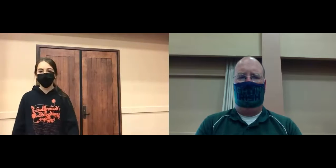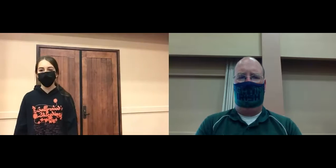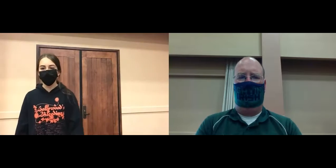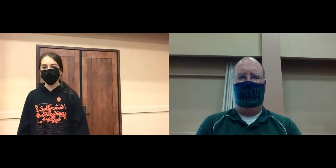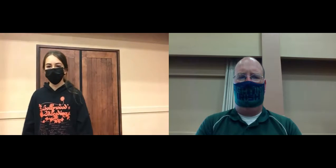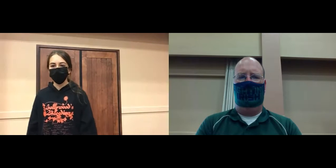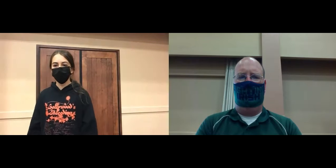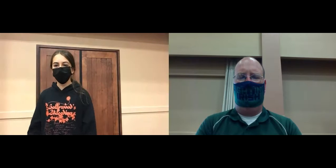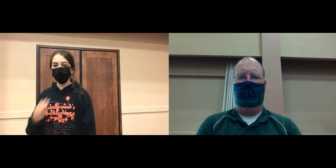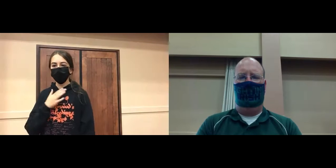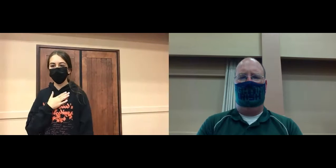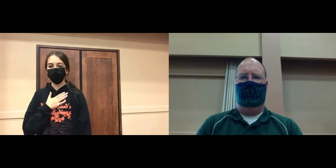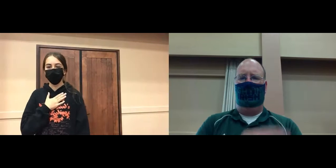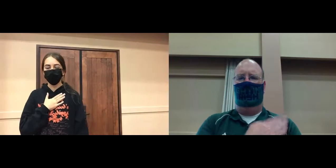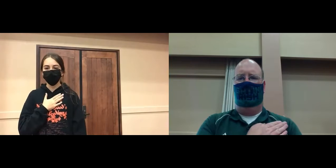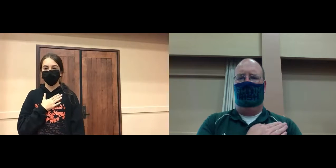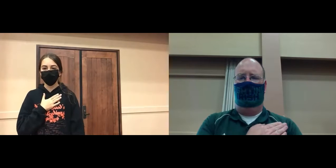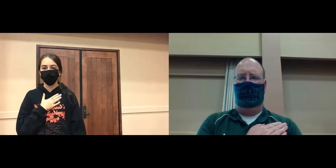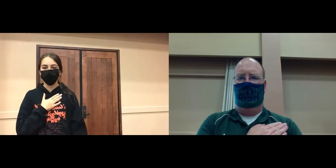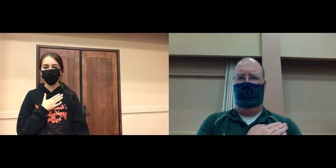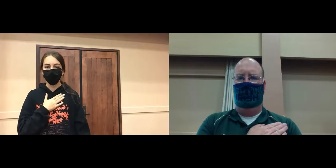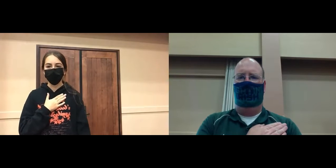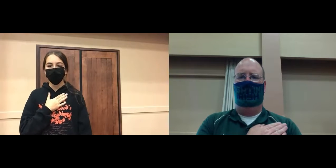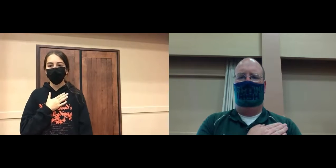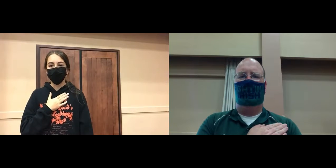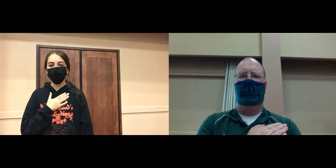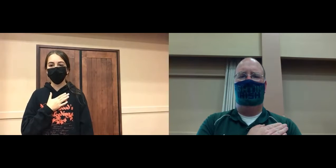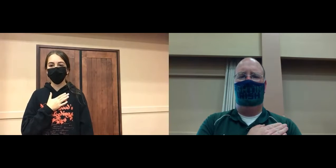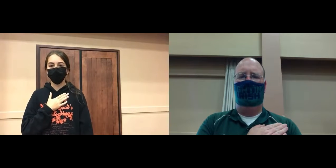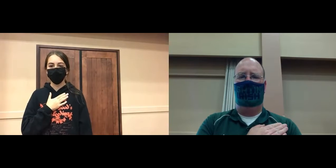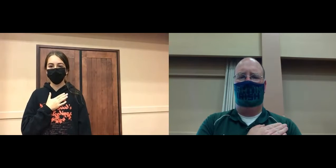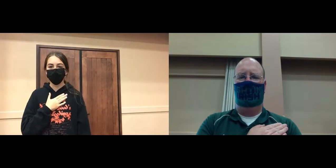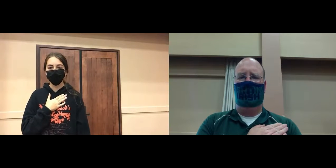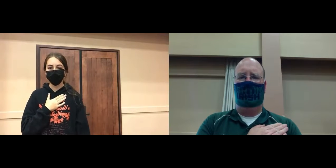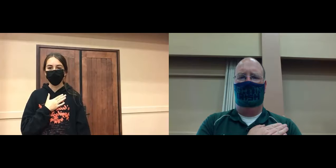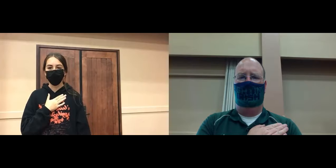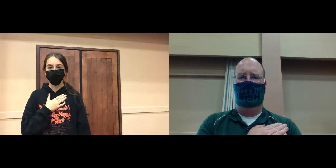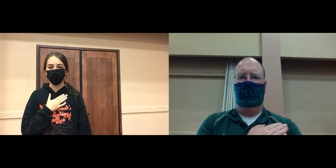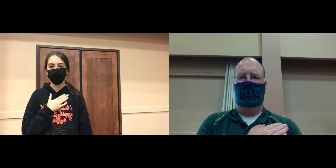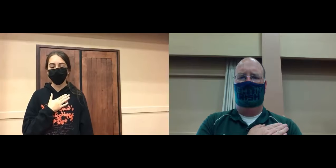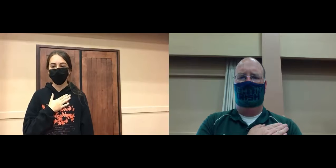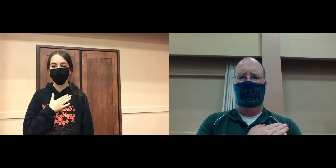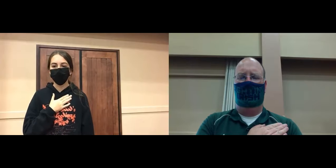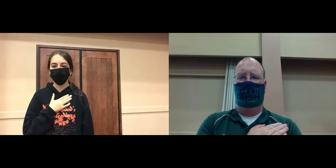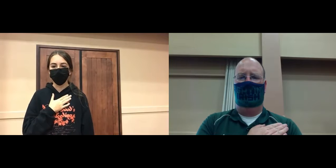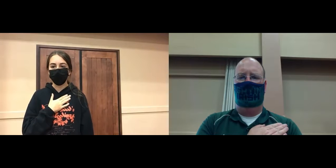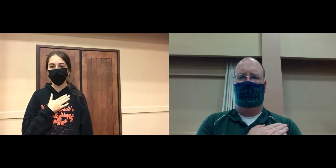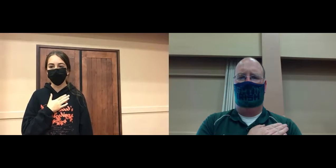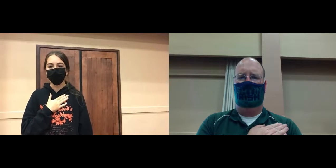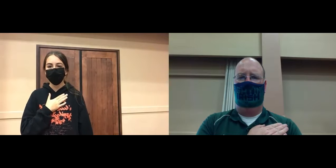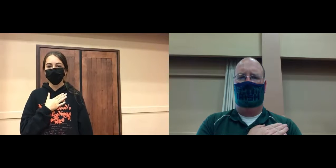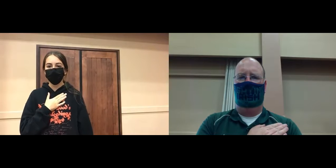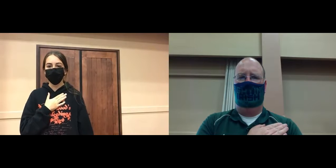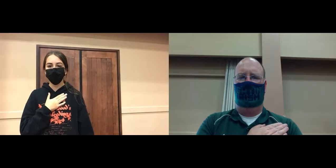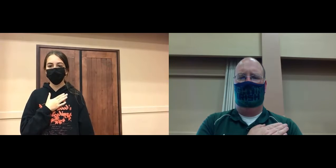The Pledge of Allegiance. Put your right hand over your heart. Ready, begin. I pledge allegiance to the flag of the United States of